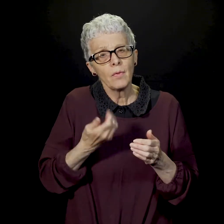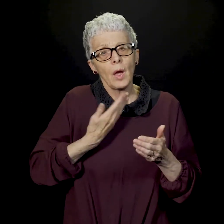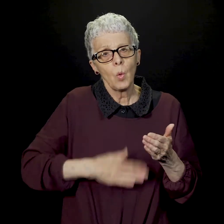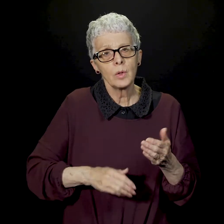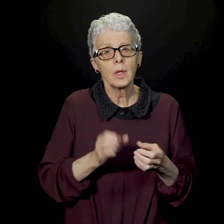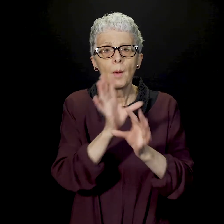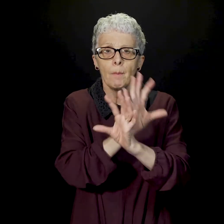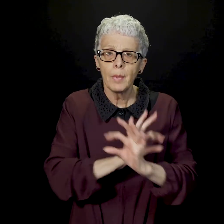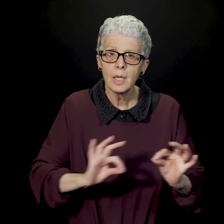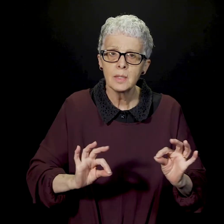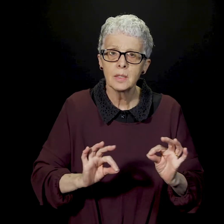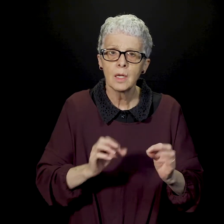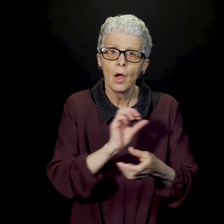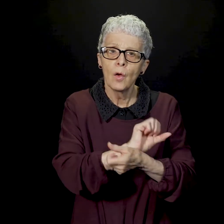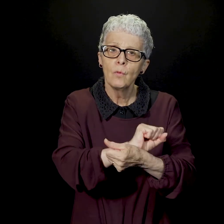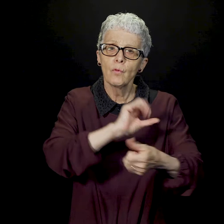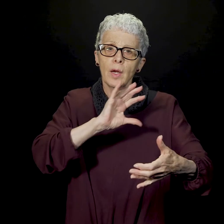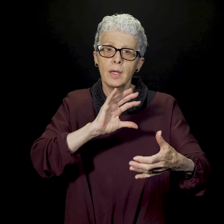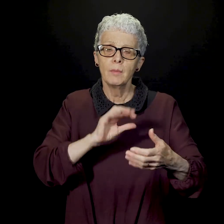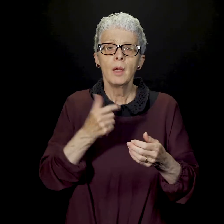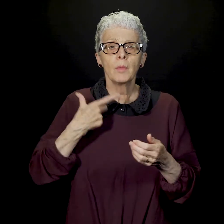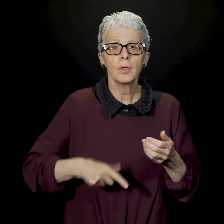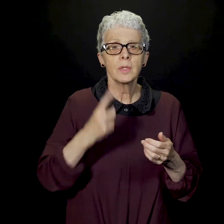as they found forgiveness in God.